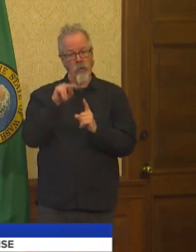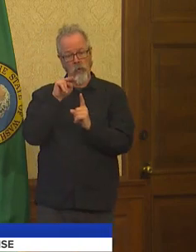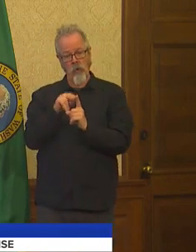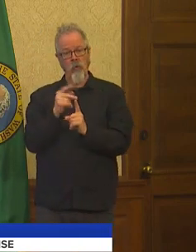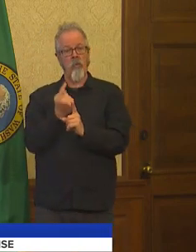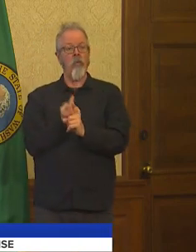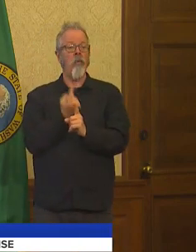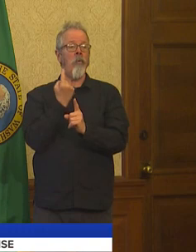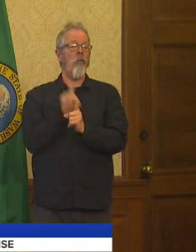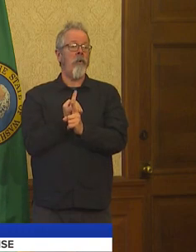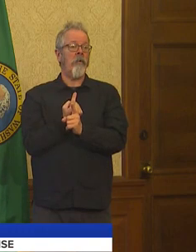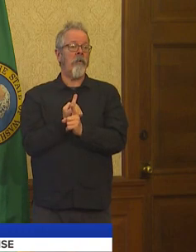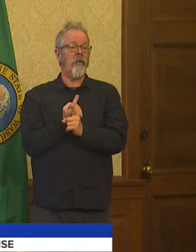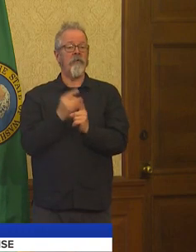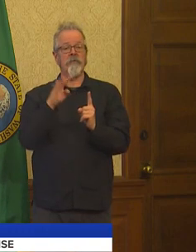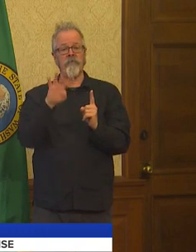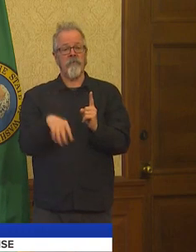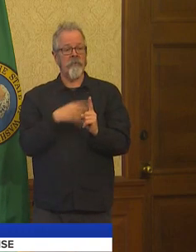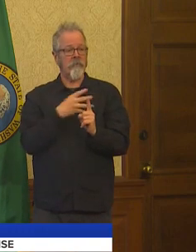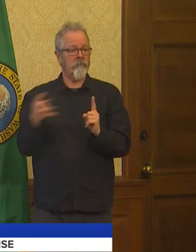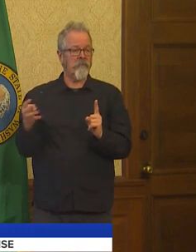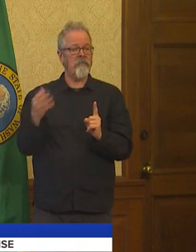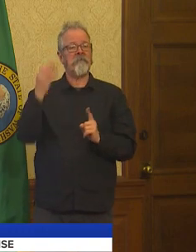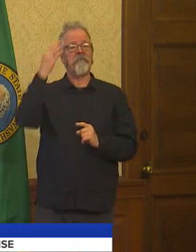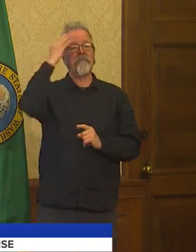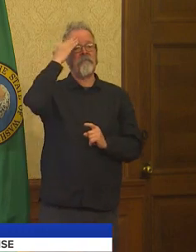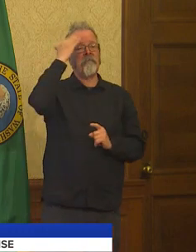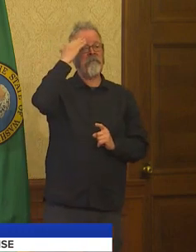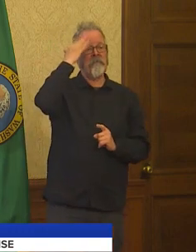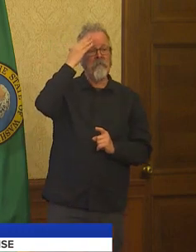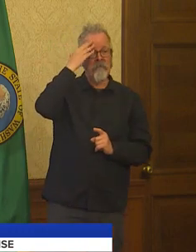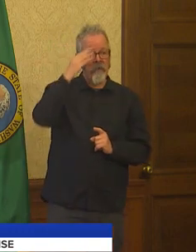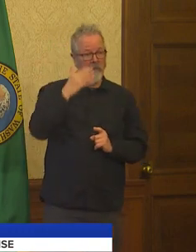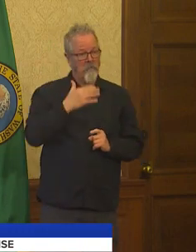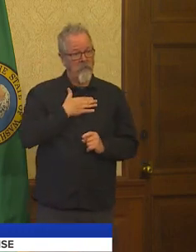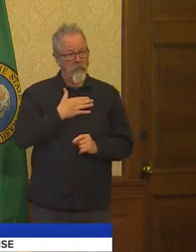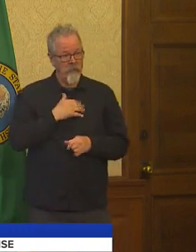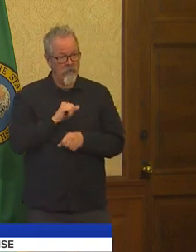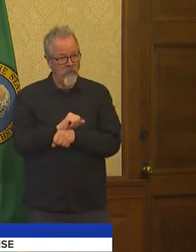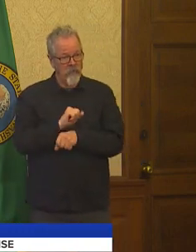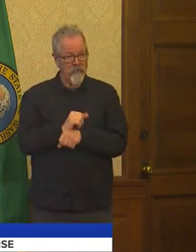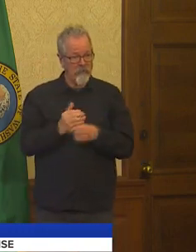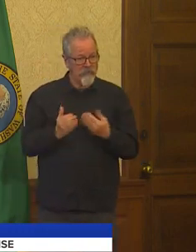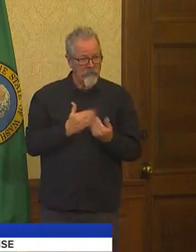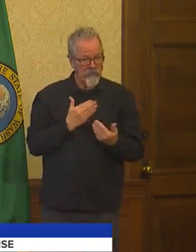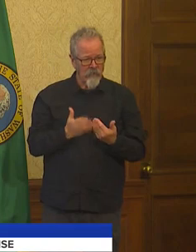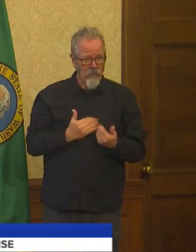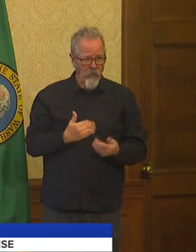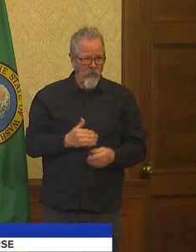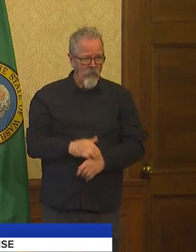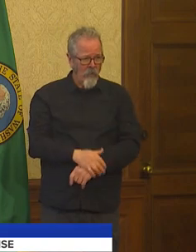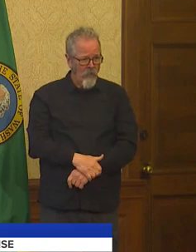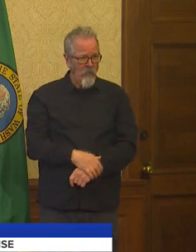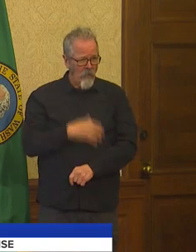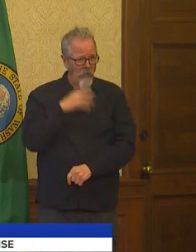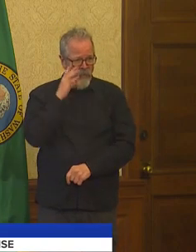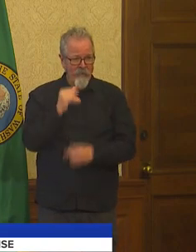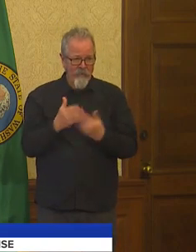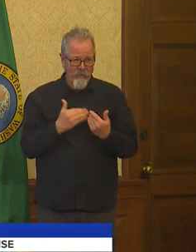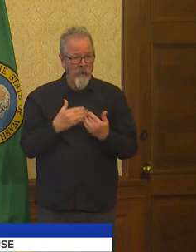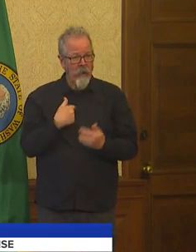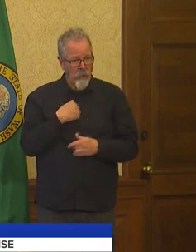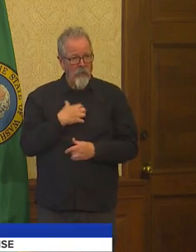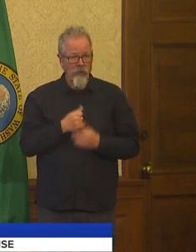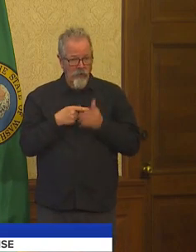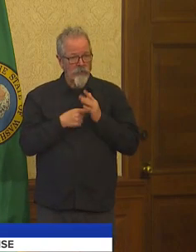a combination of all of this epidemiological evidence, all of our assessment of the hospital situation, all of our assessment of the